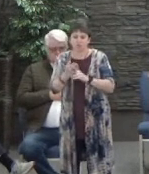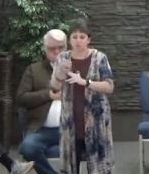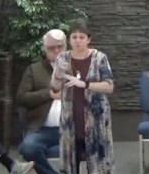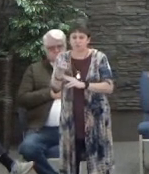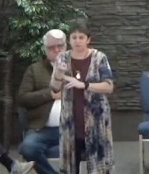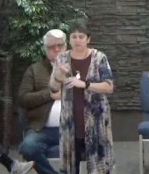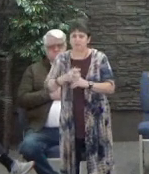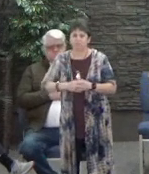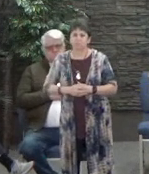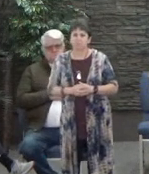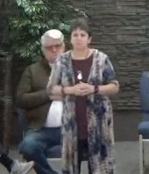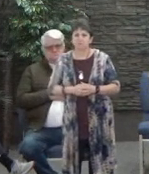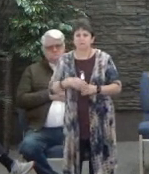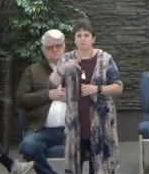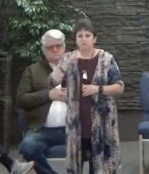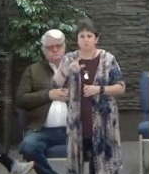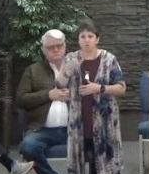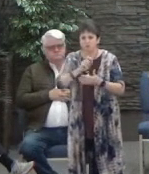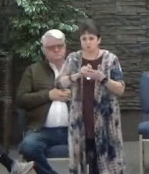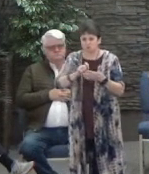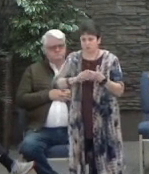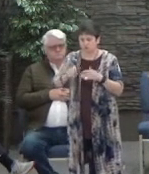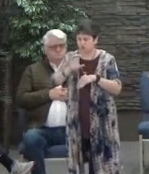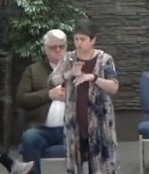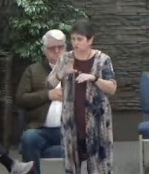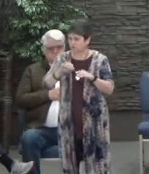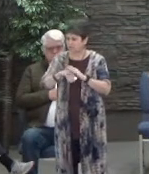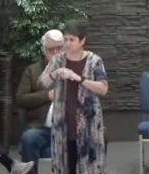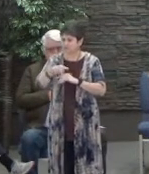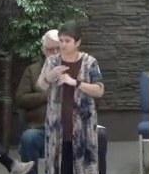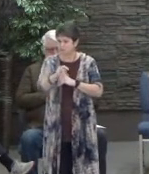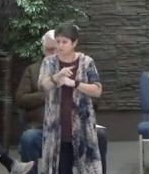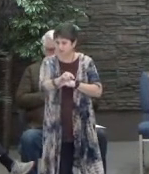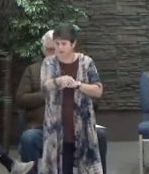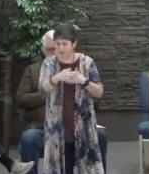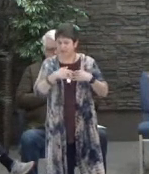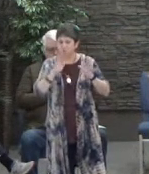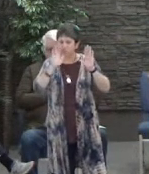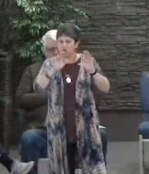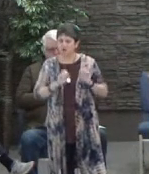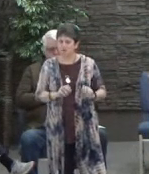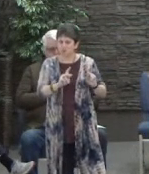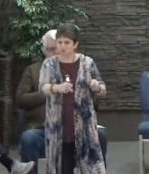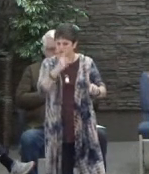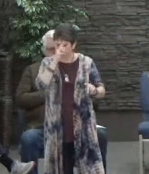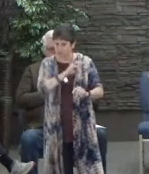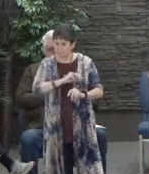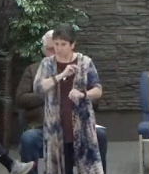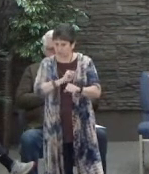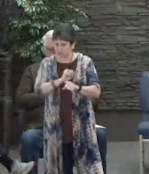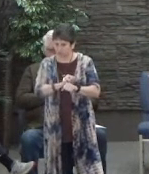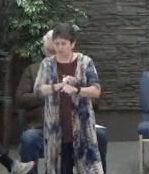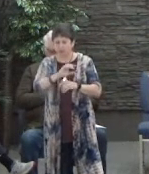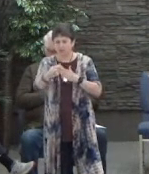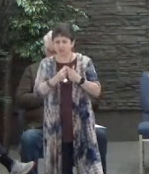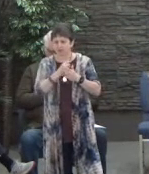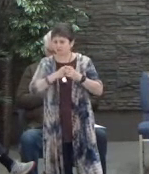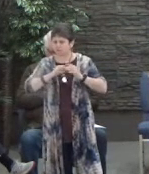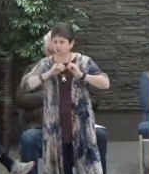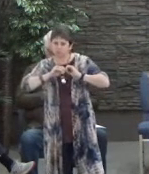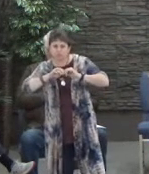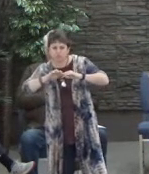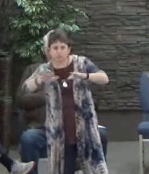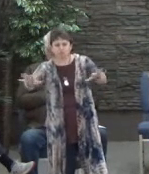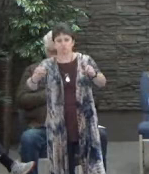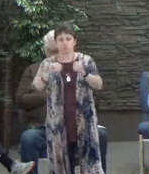11. Paul is writing to a congregation in Philippi that's got some great opportunities for mission. The gospel can go a lot further